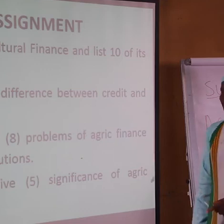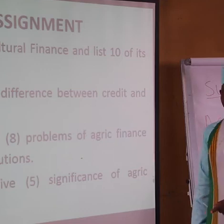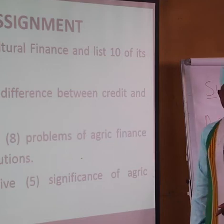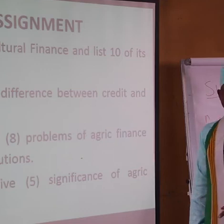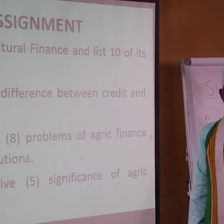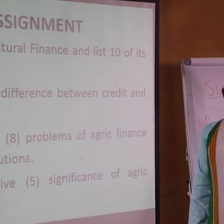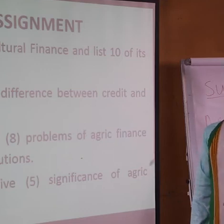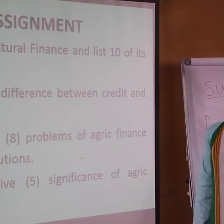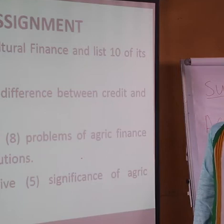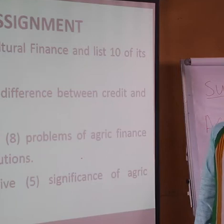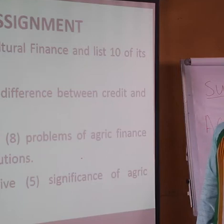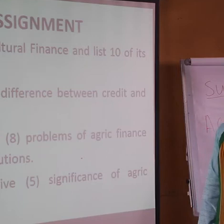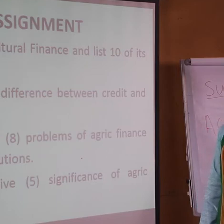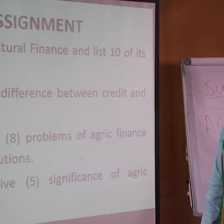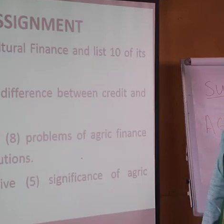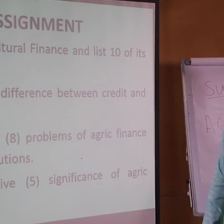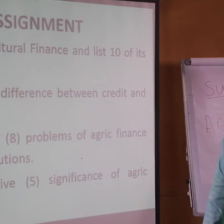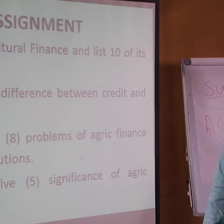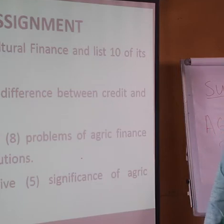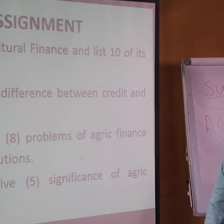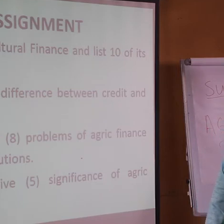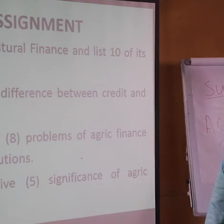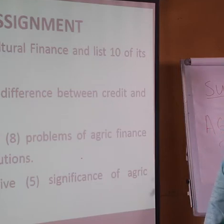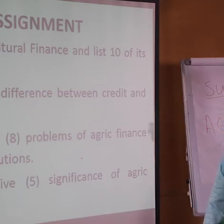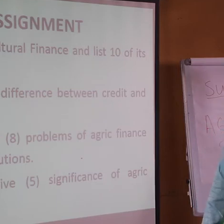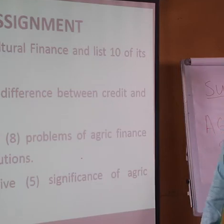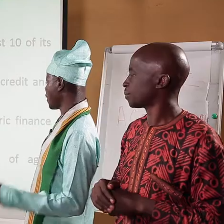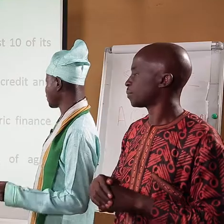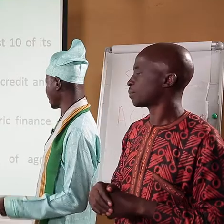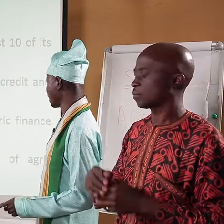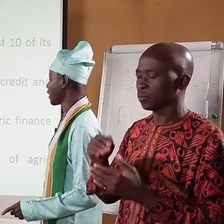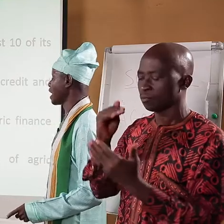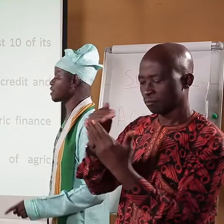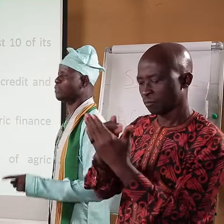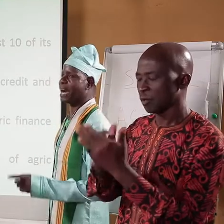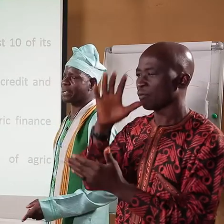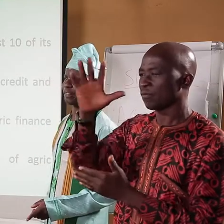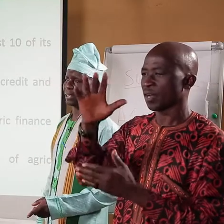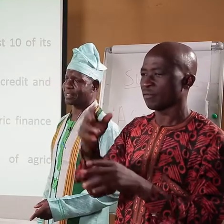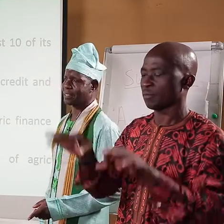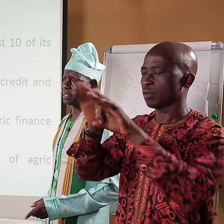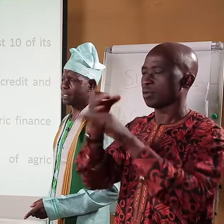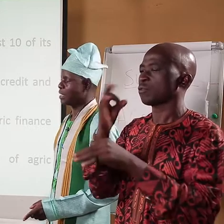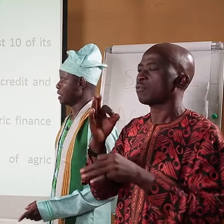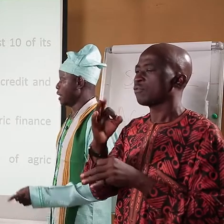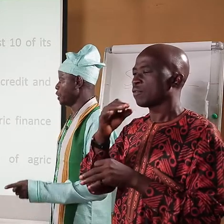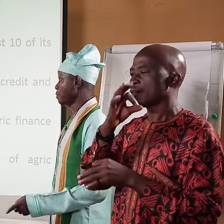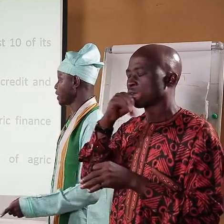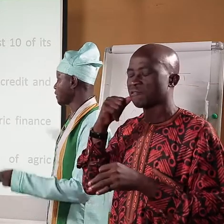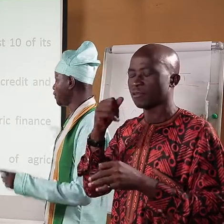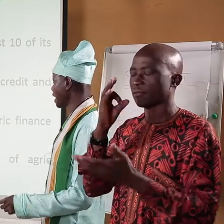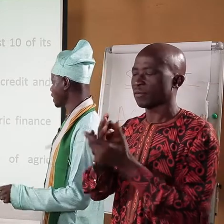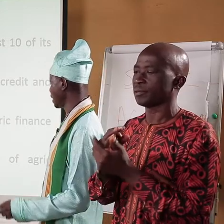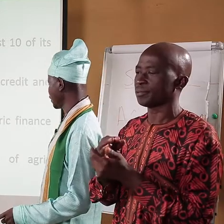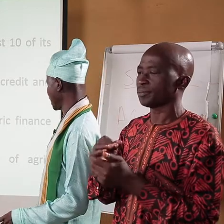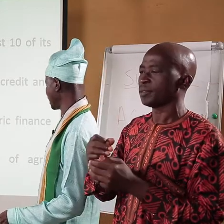of agri-finance with their solutions. 4, enumerate 5 significance of agri-finance.